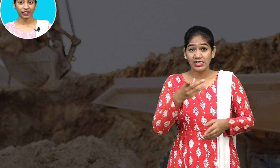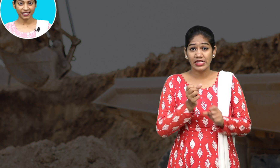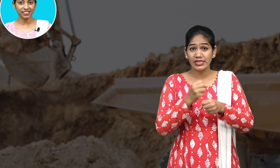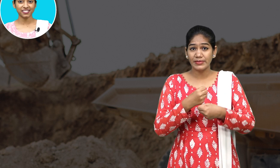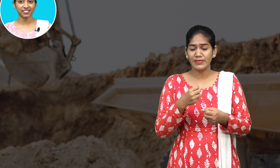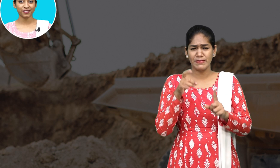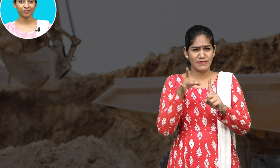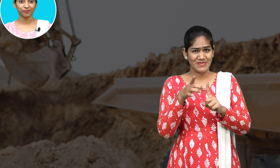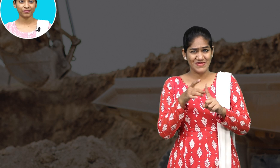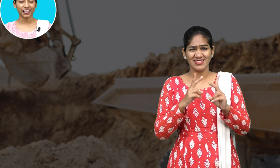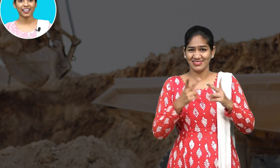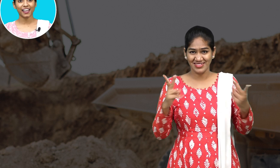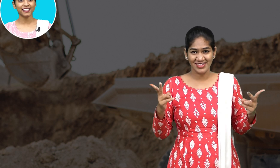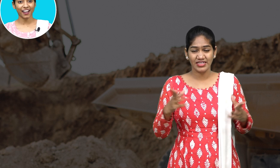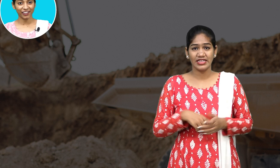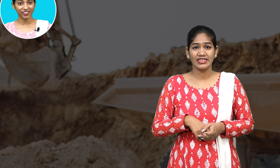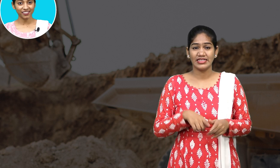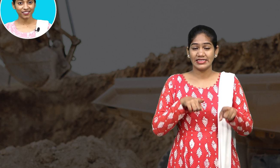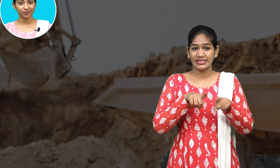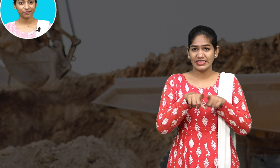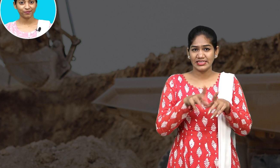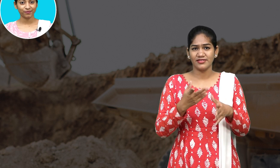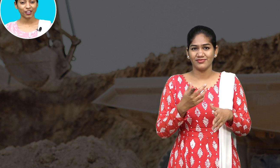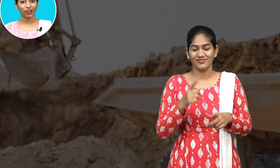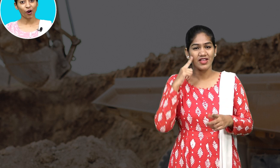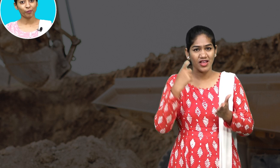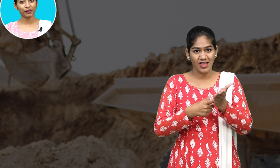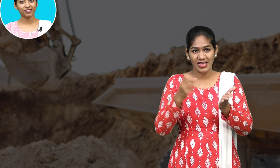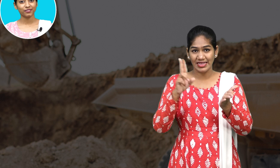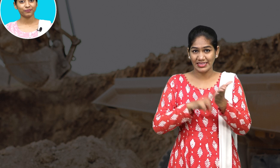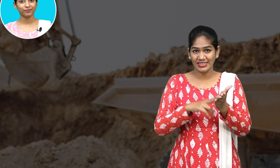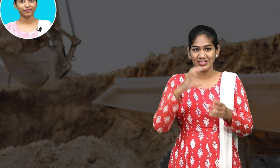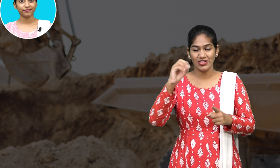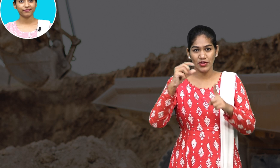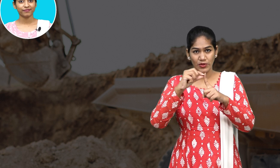of metals like iron, copper,